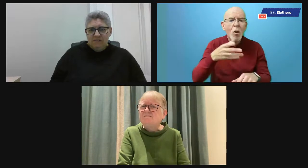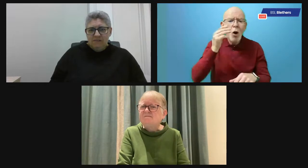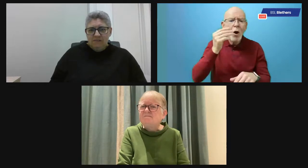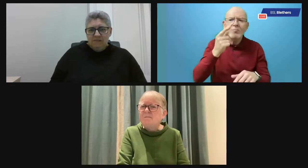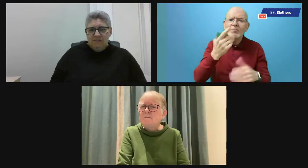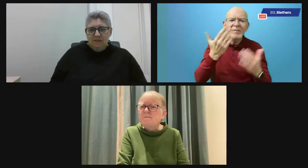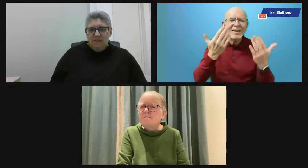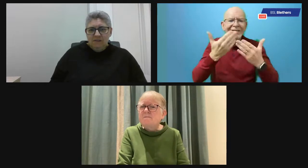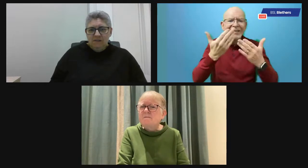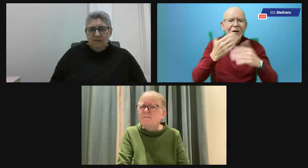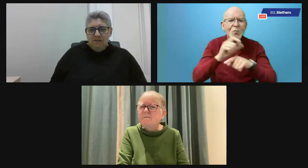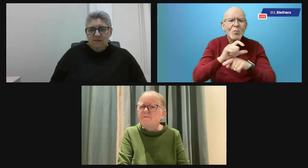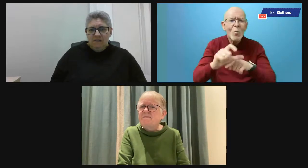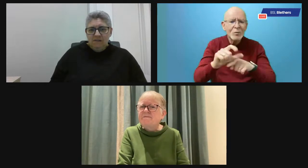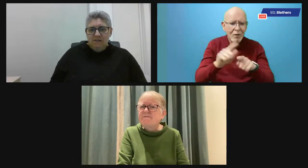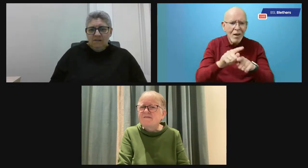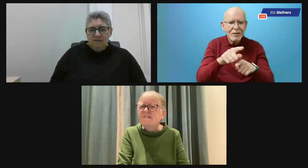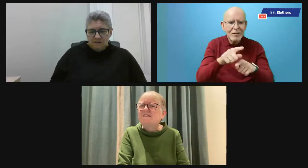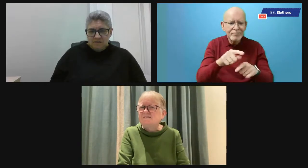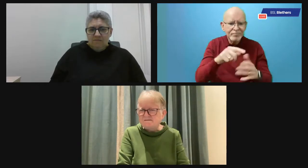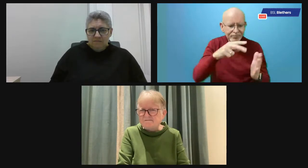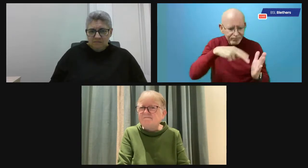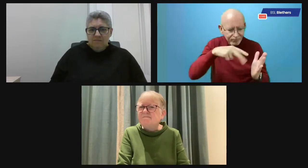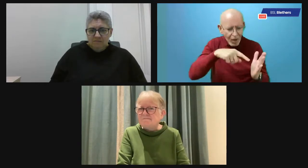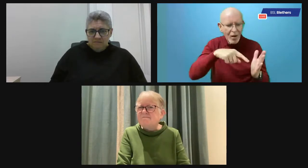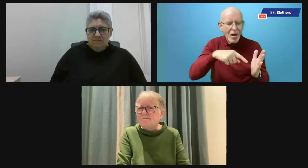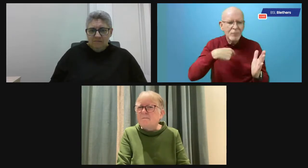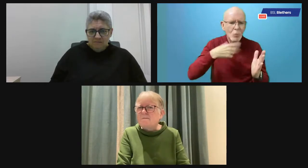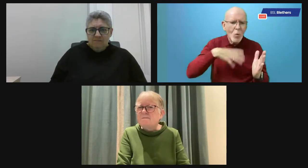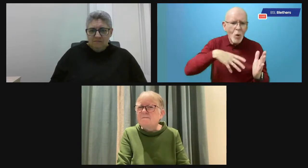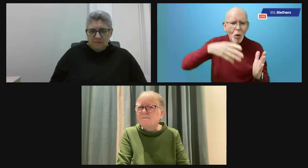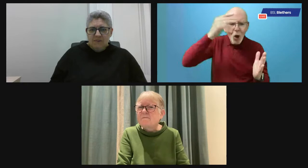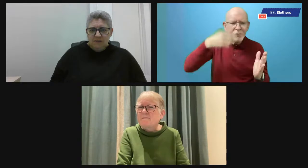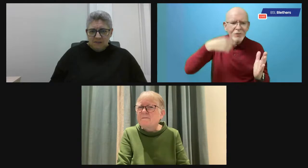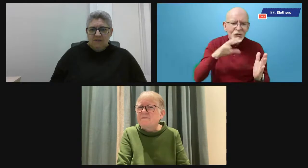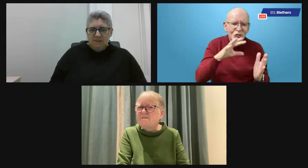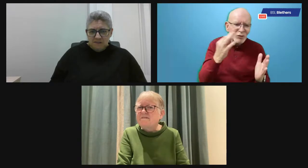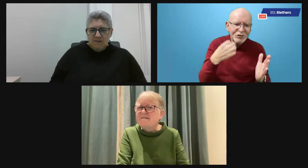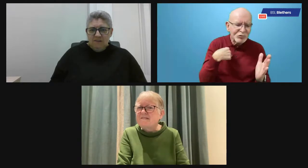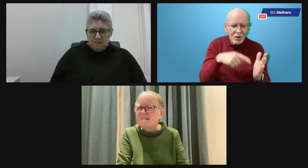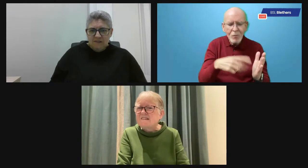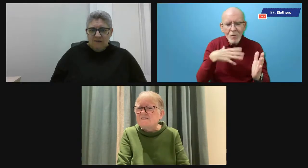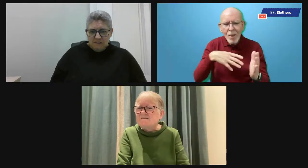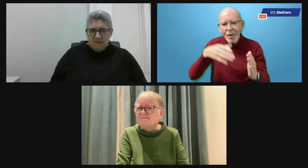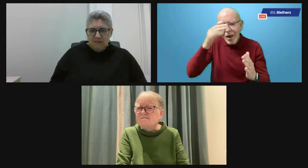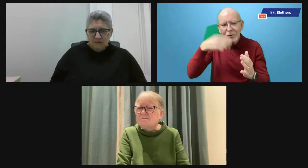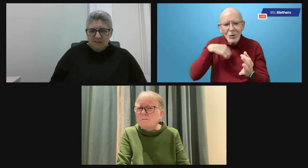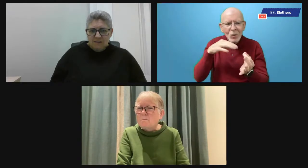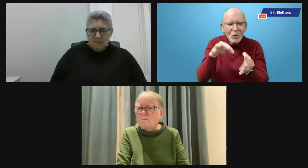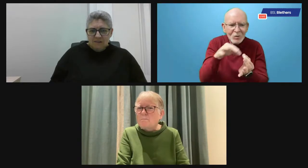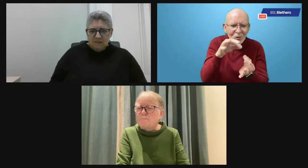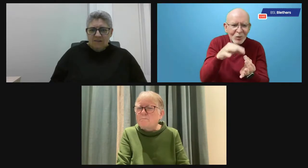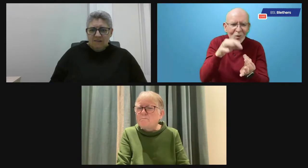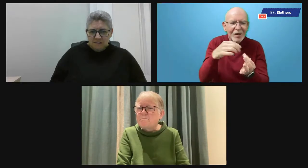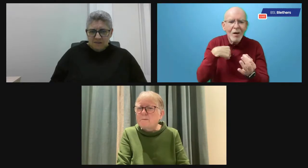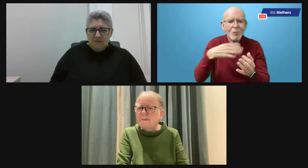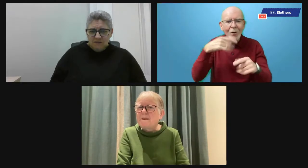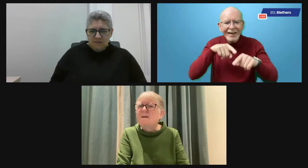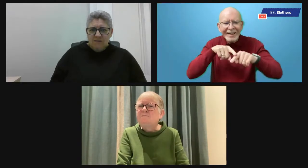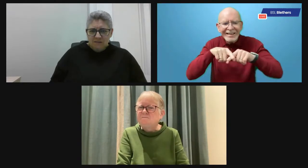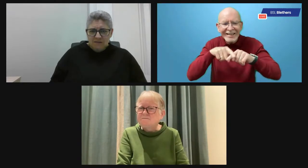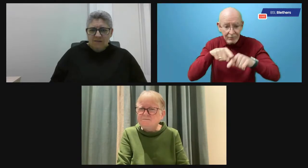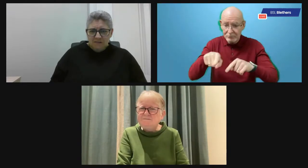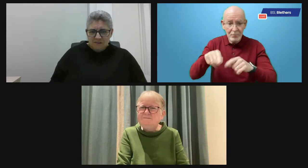Yeah, you're absolutely right. Because what we found is we were looking for people, people were looking for nighttime courses to